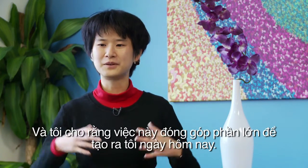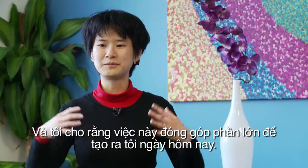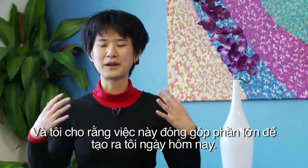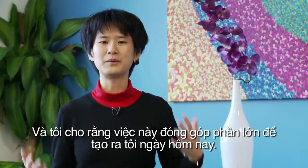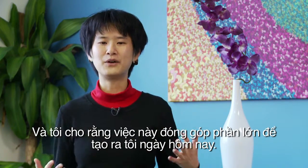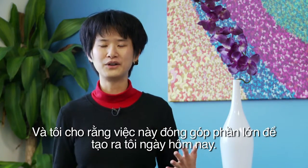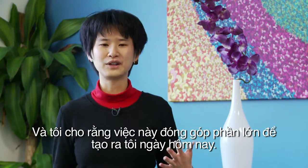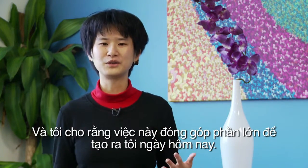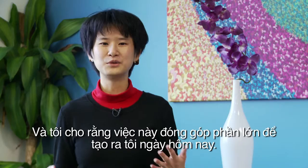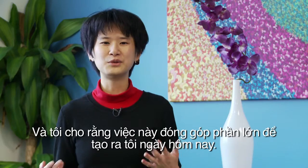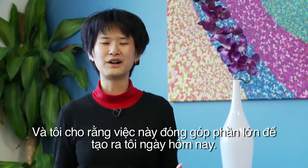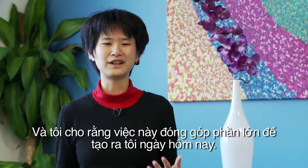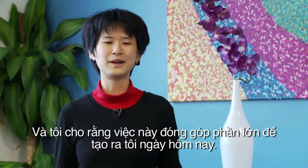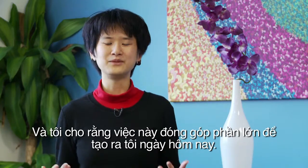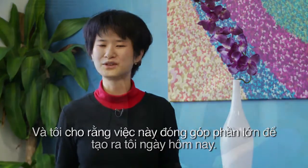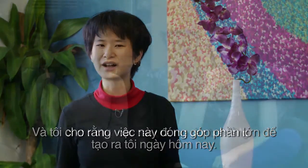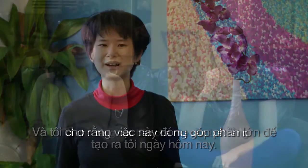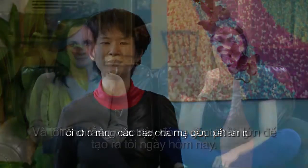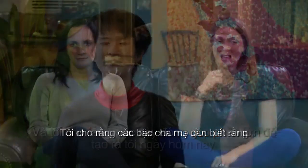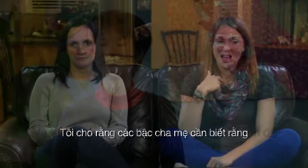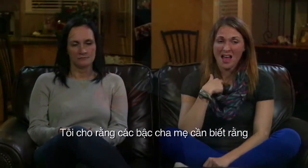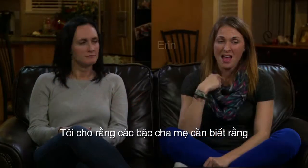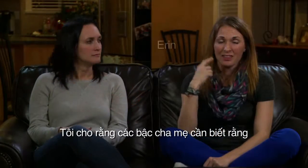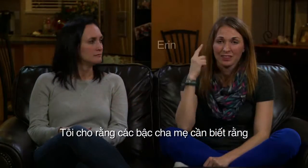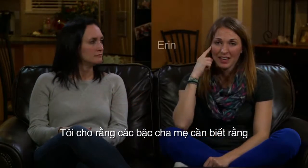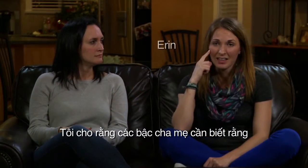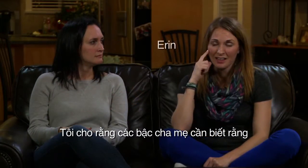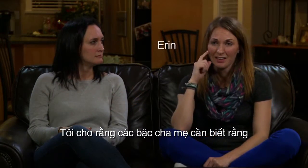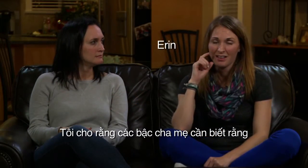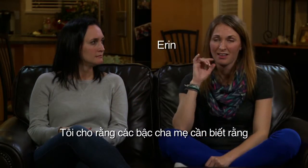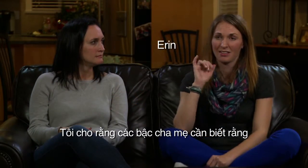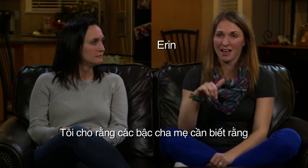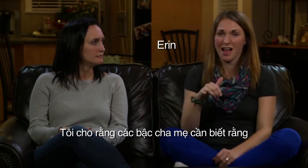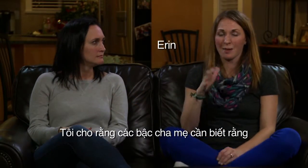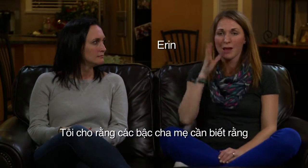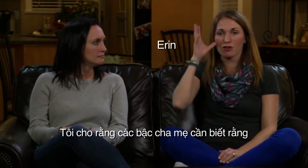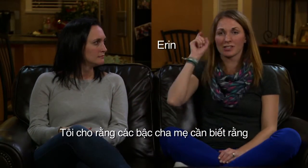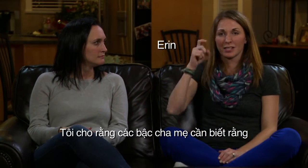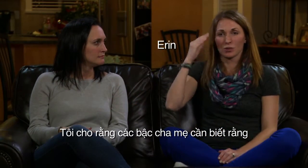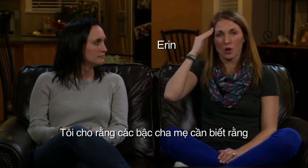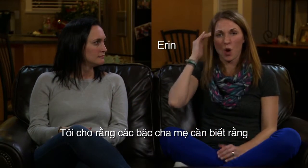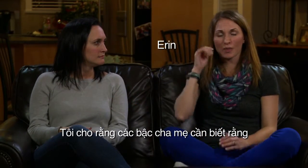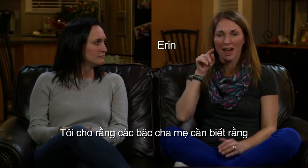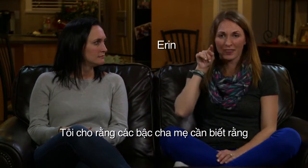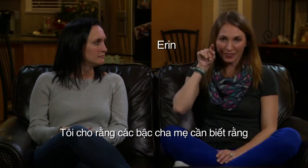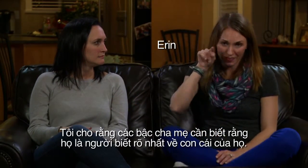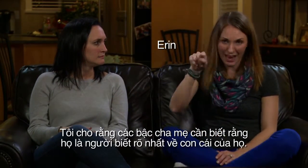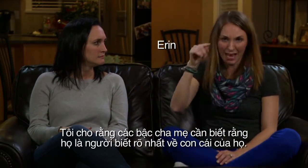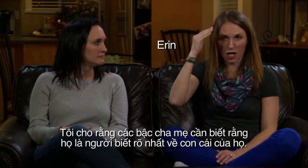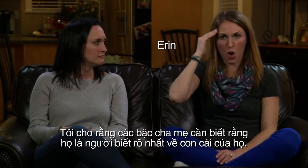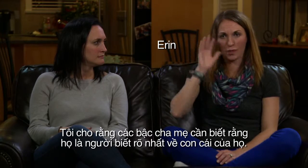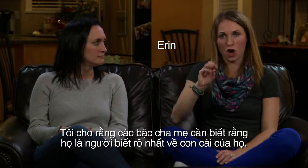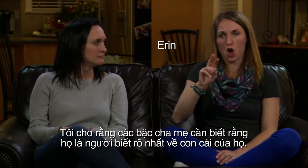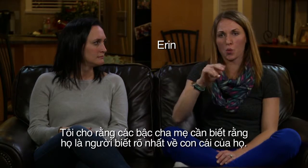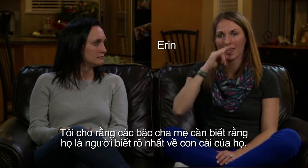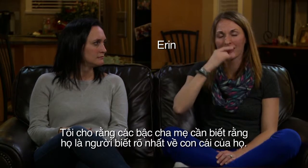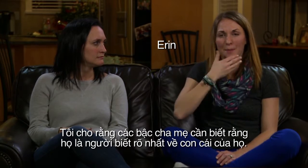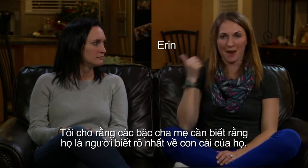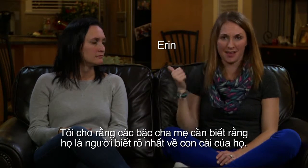a big part of who I am today. I think that parents need to know that they know their own child